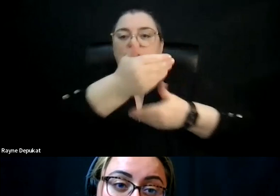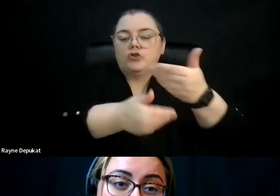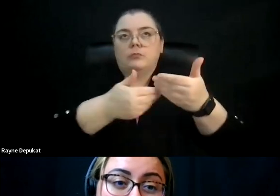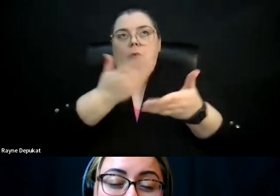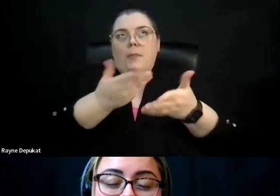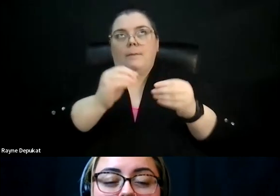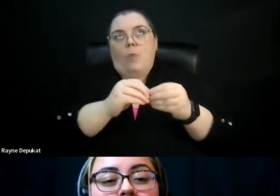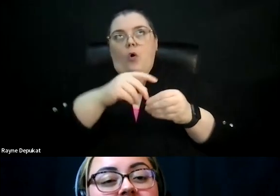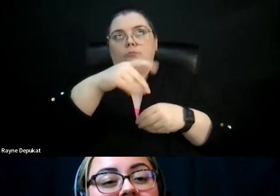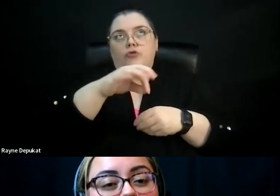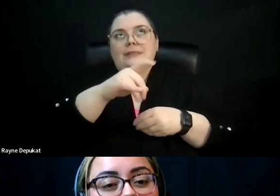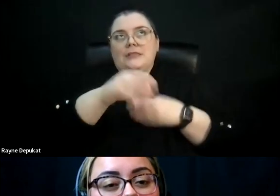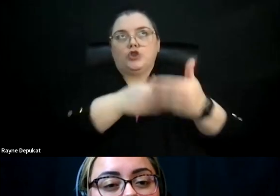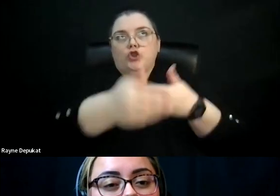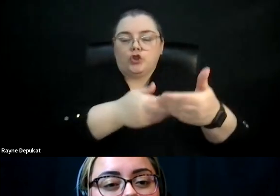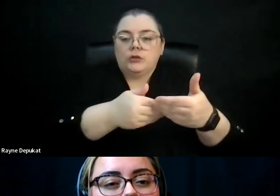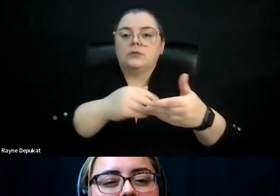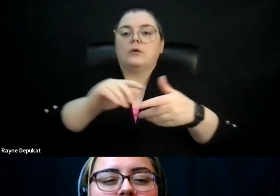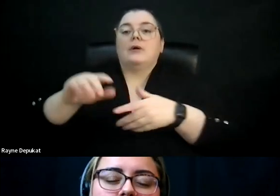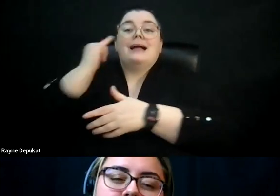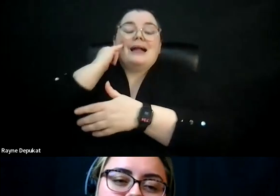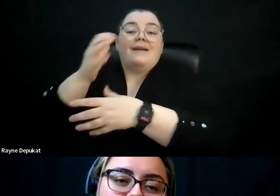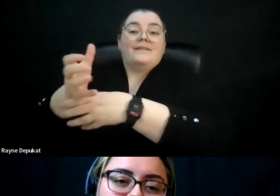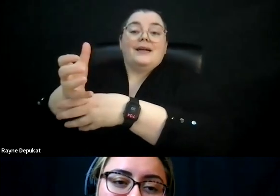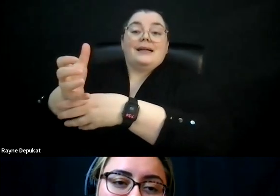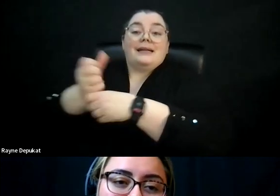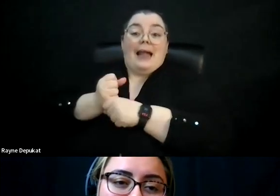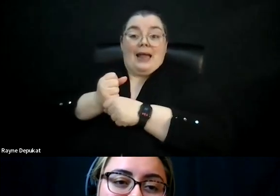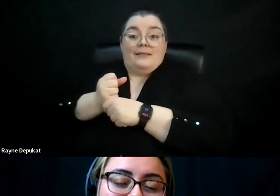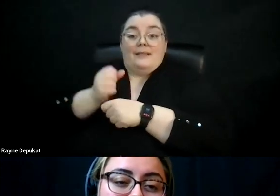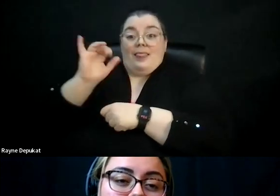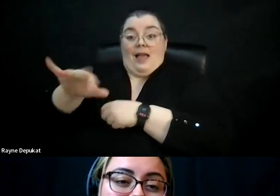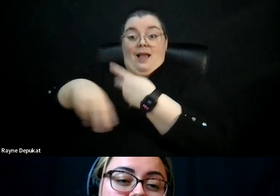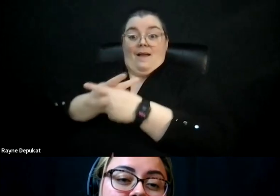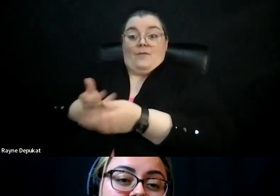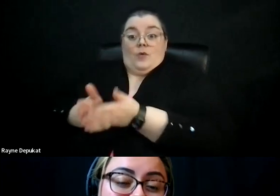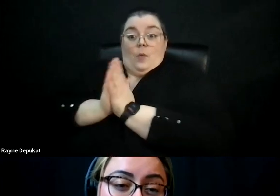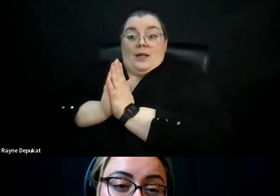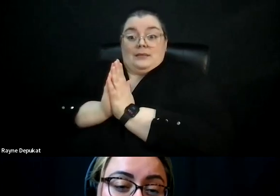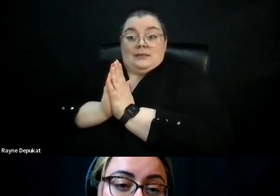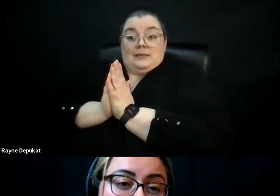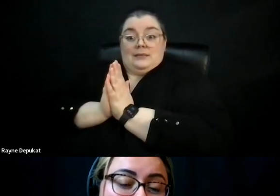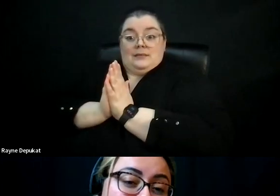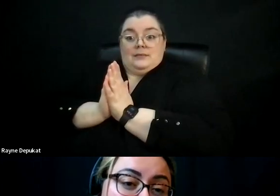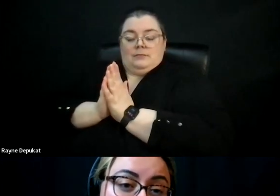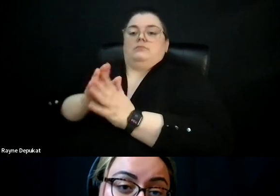have a policy or a procedure, it'd be more like a procedure actually. If a request is received that is of a certain